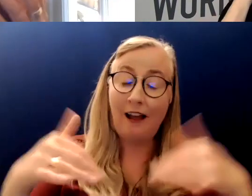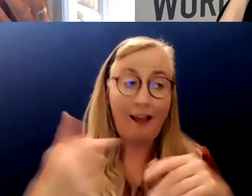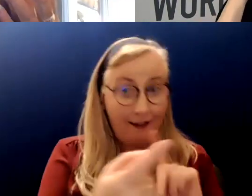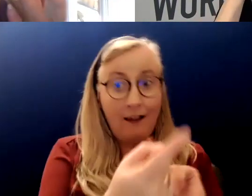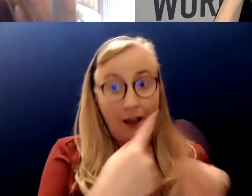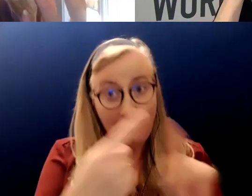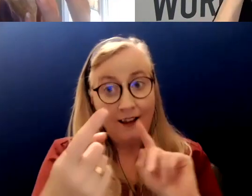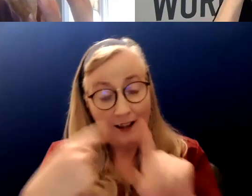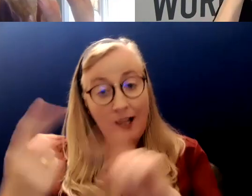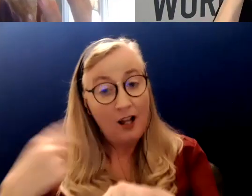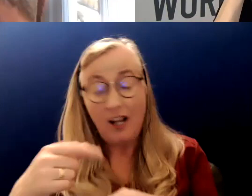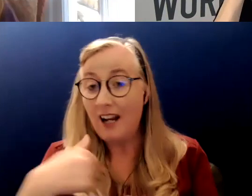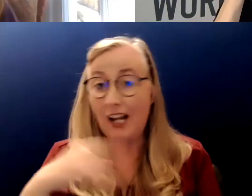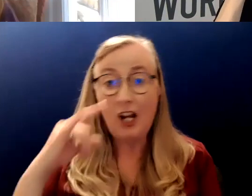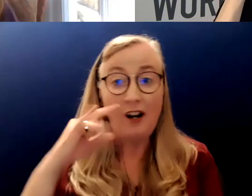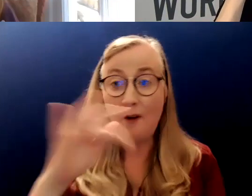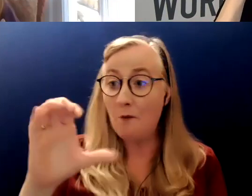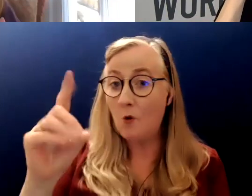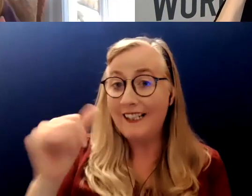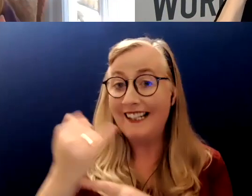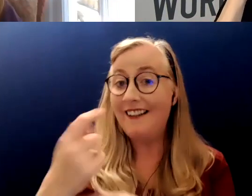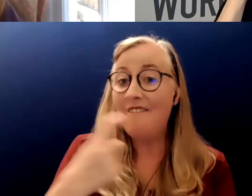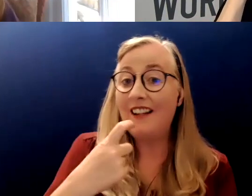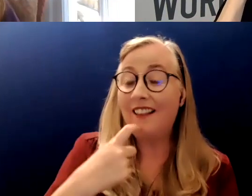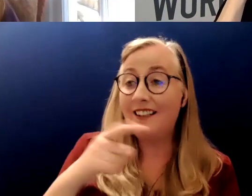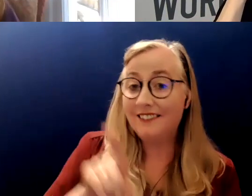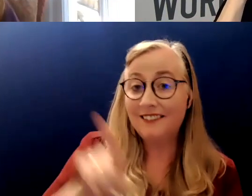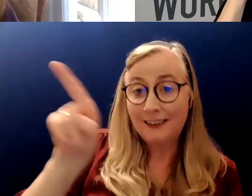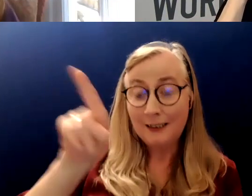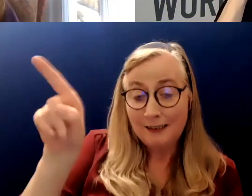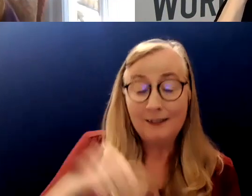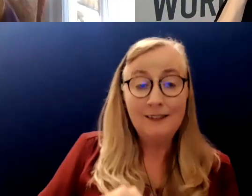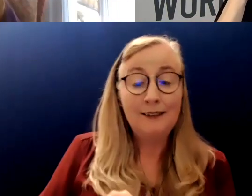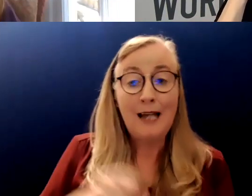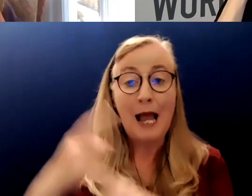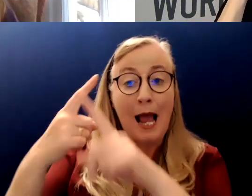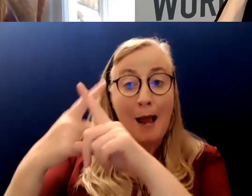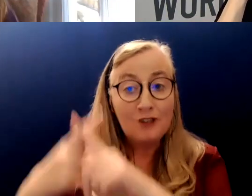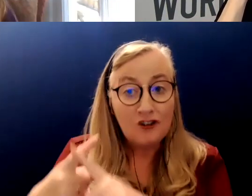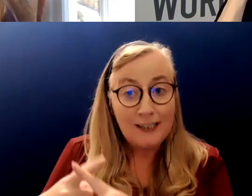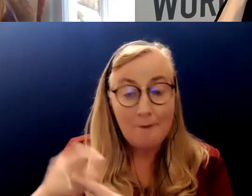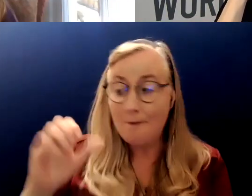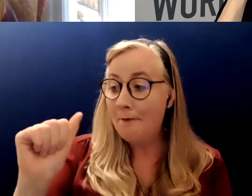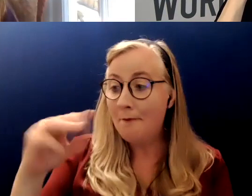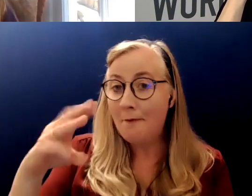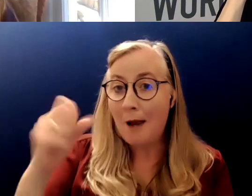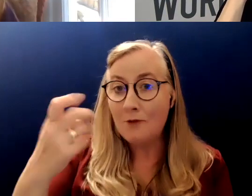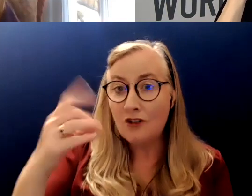from Codas in Finland and in Amsterdam and I got poetry.